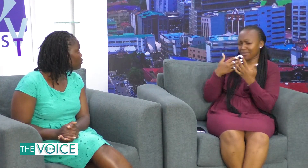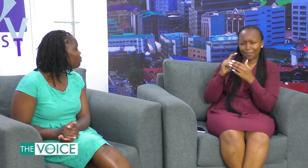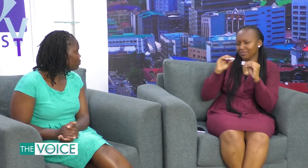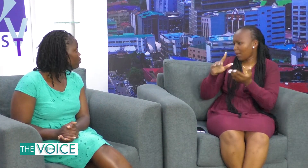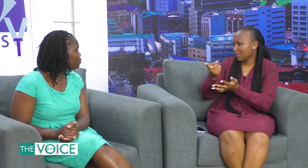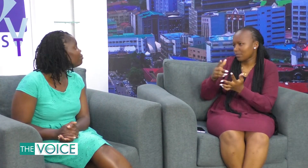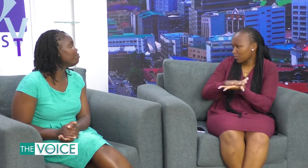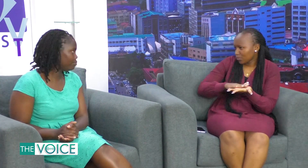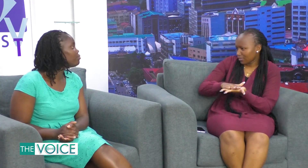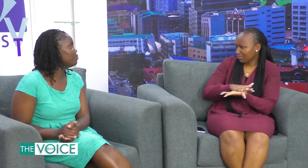IT,